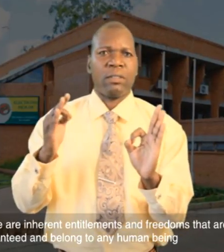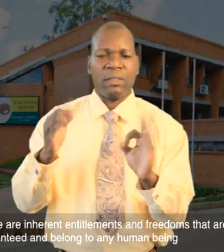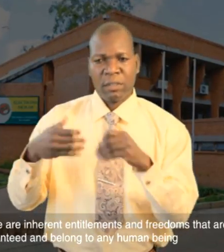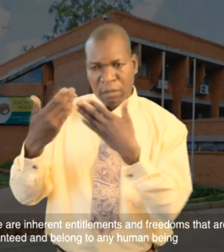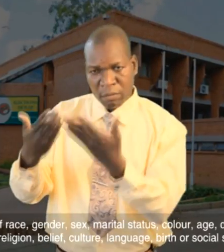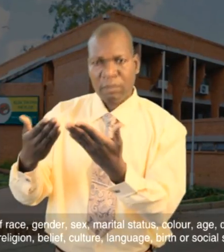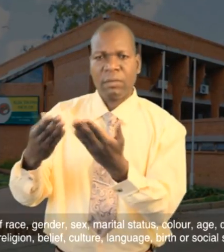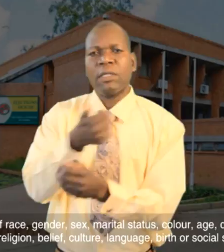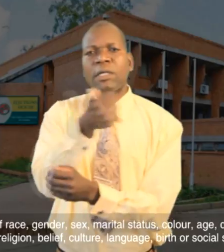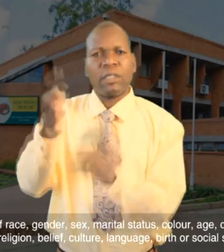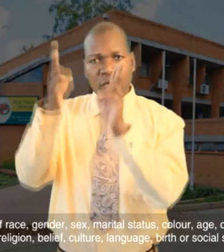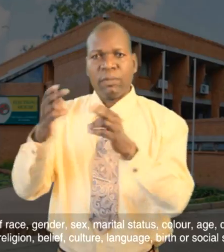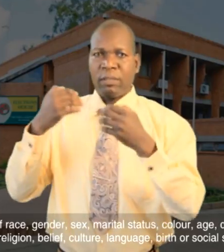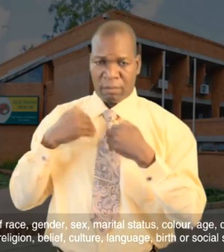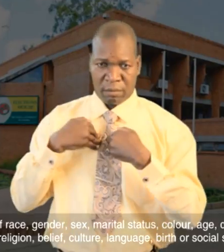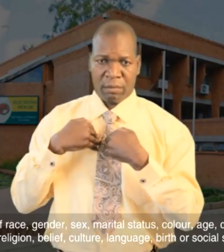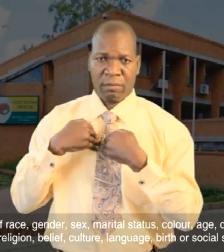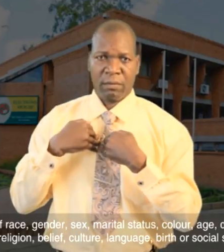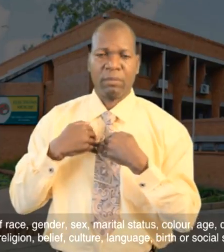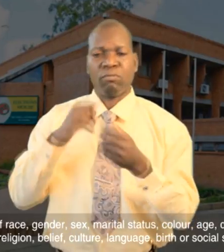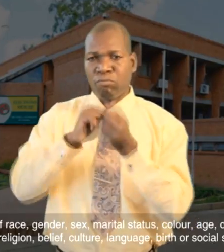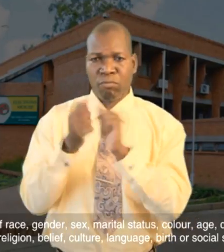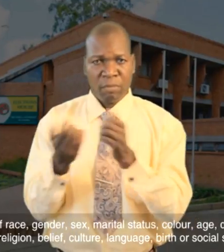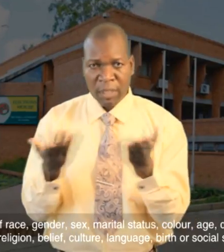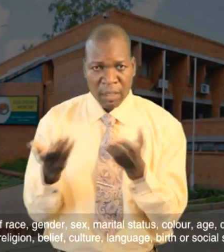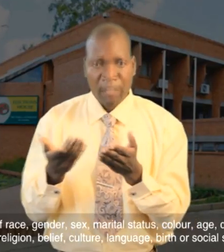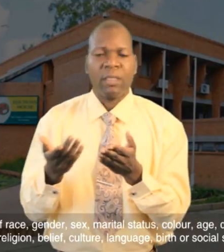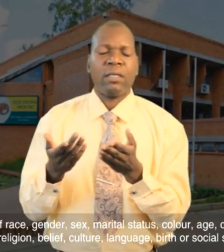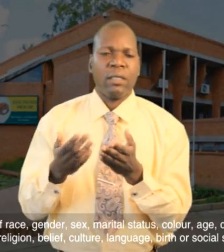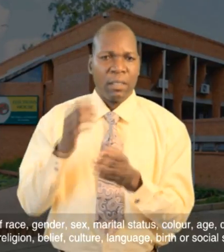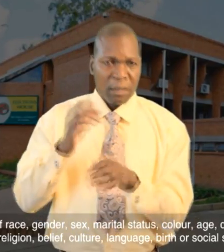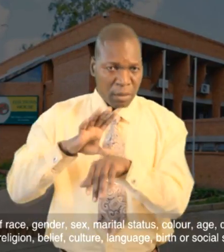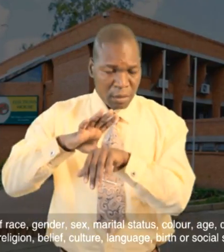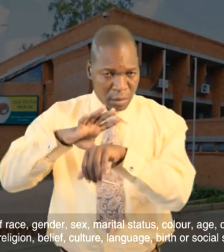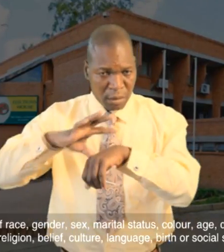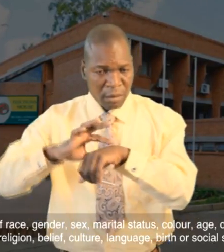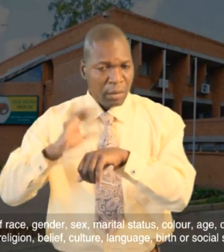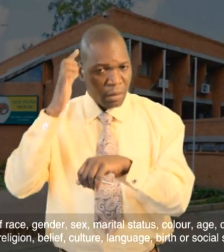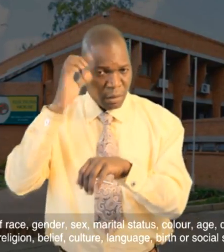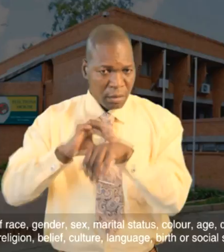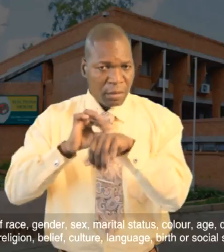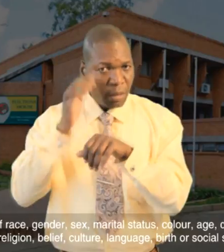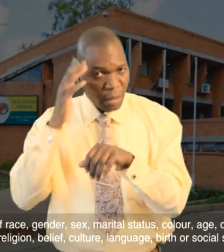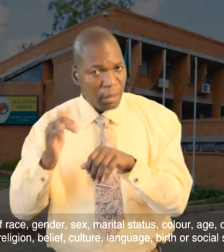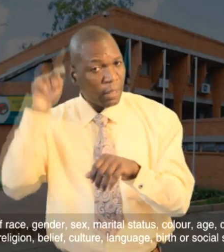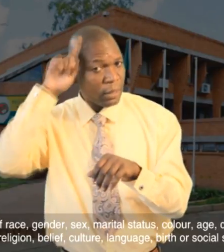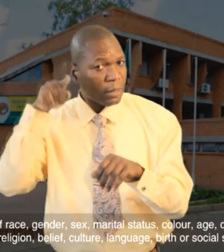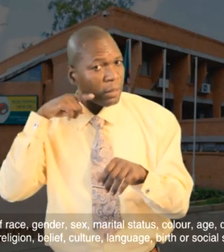being, regardless of race, gender, sex, marital status,